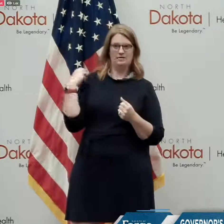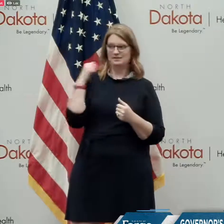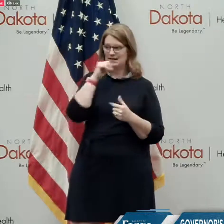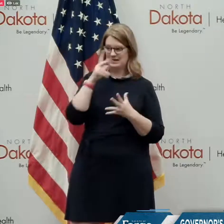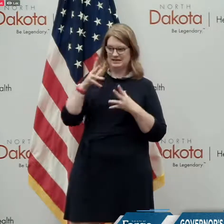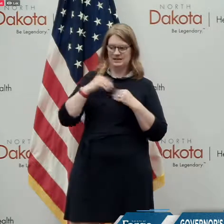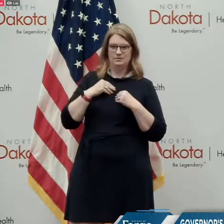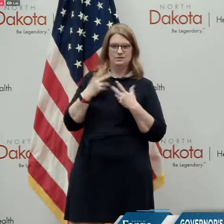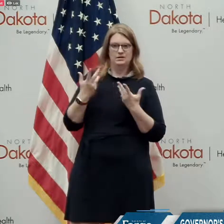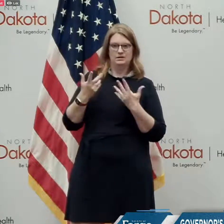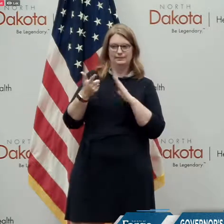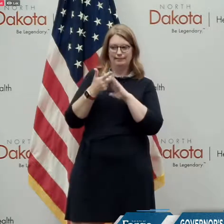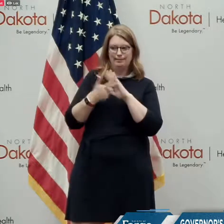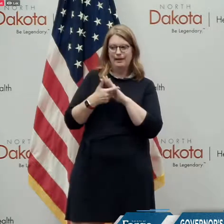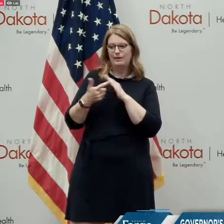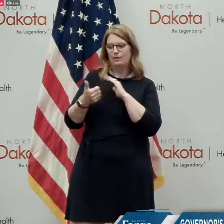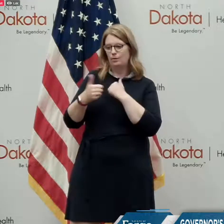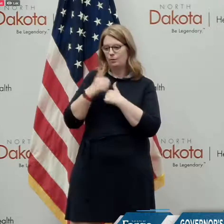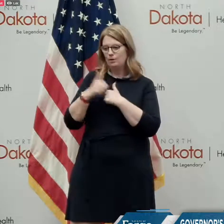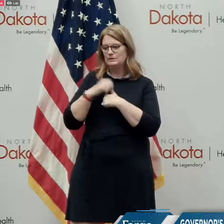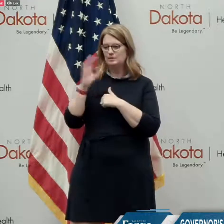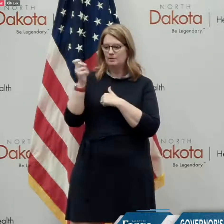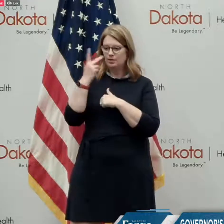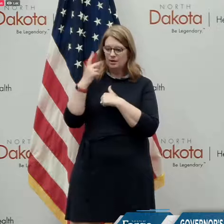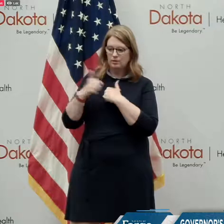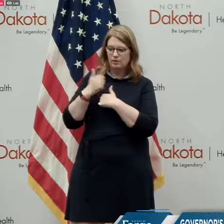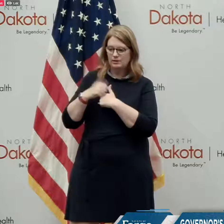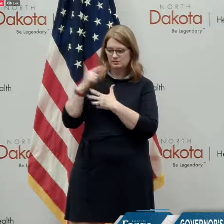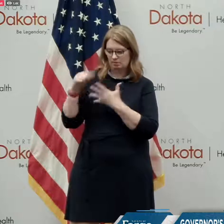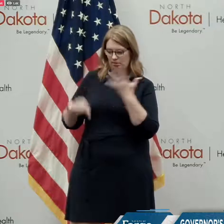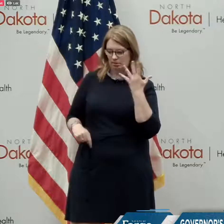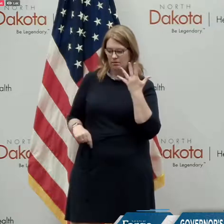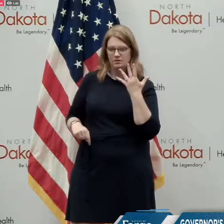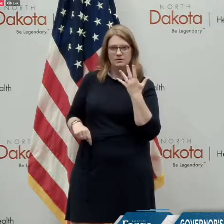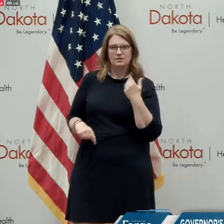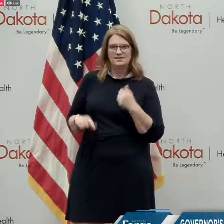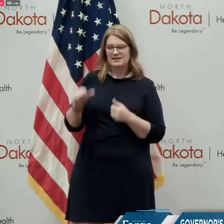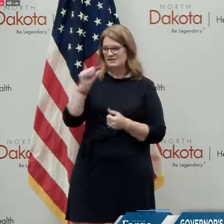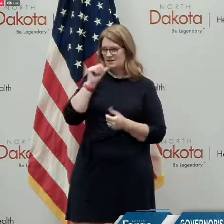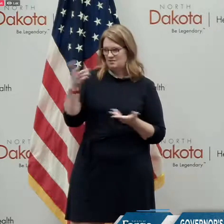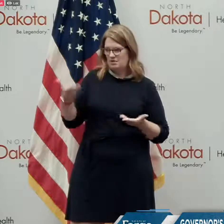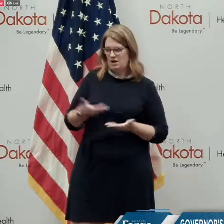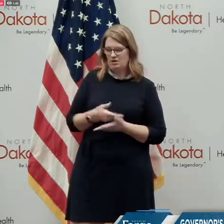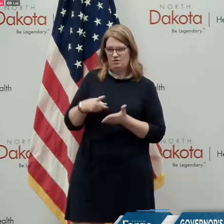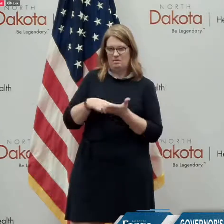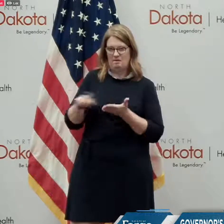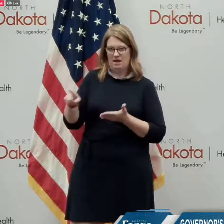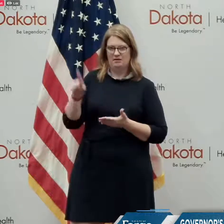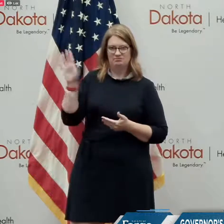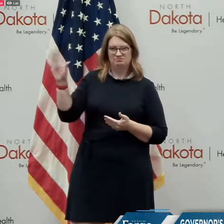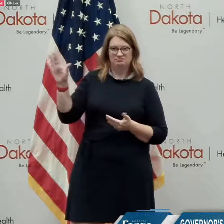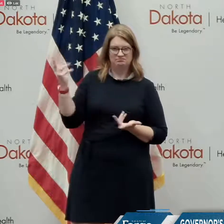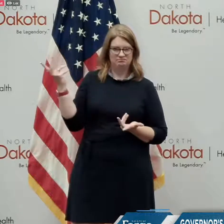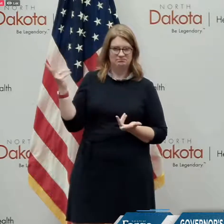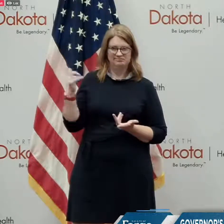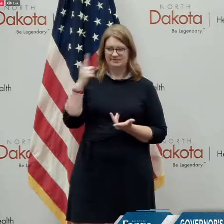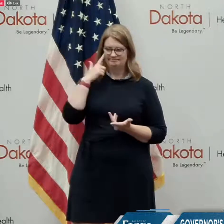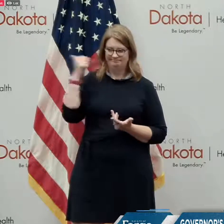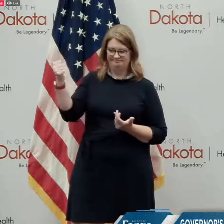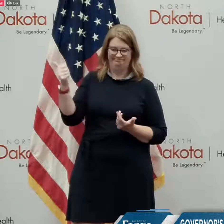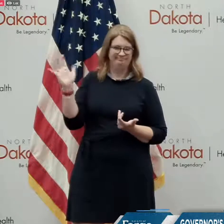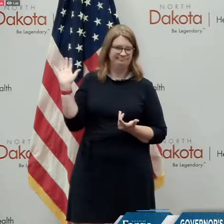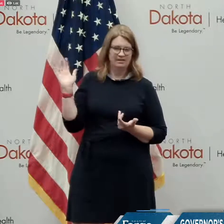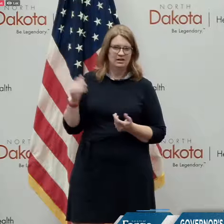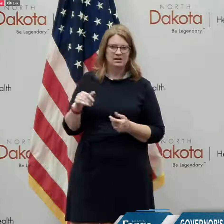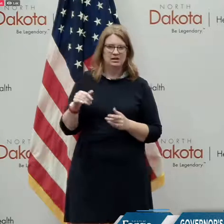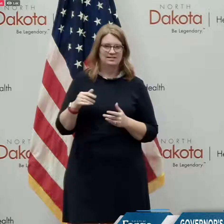financial risk, legal risk, political risk. That's not what they're hired or paid to do. Those decisions roll up,